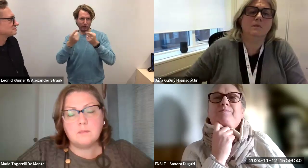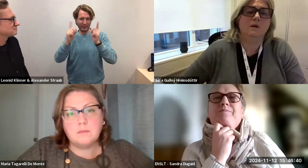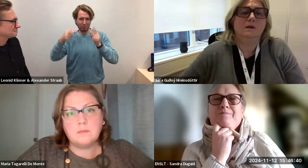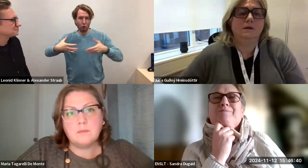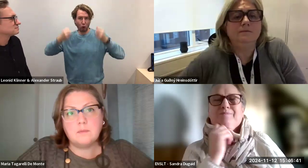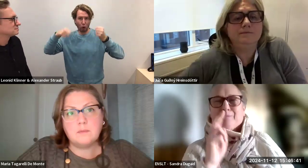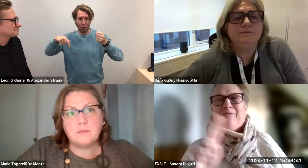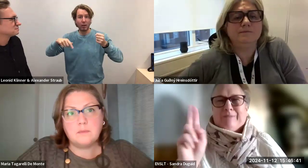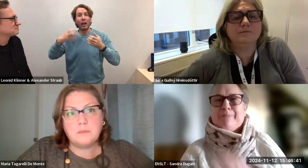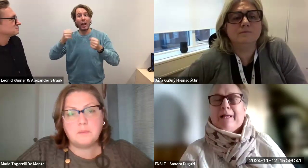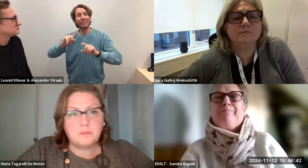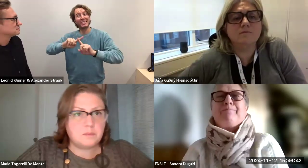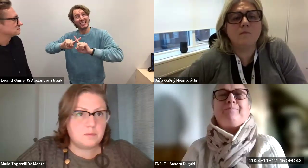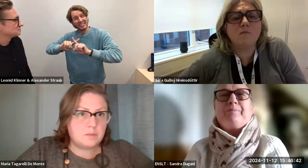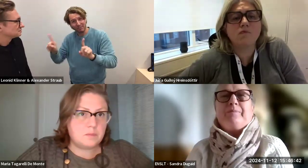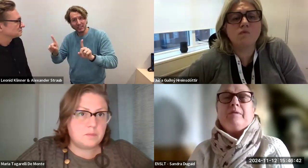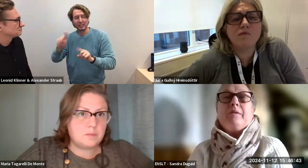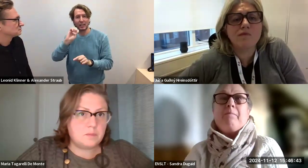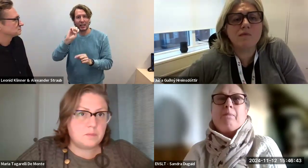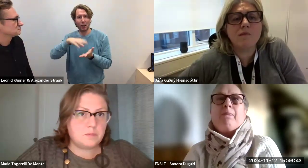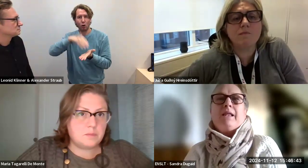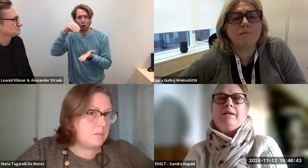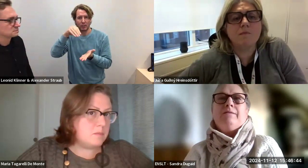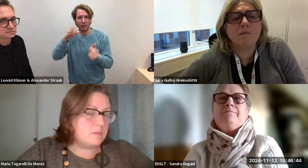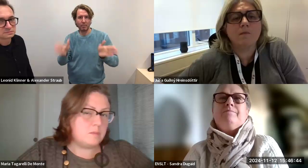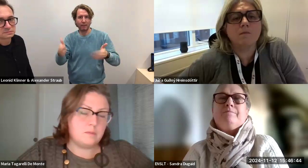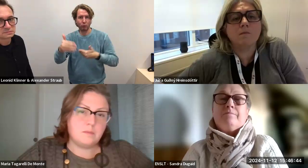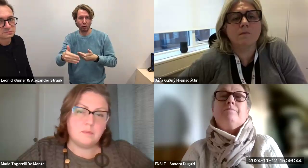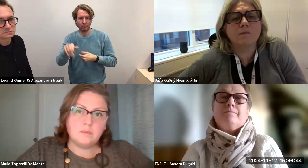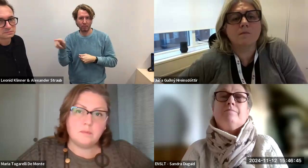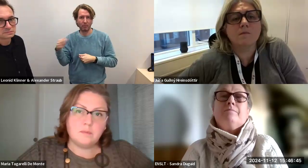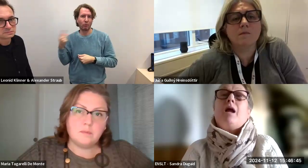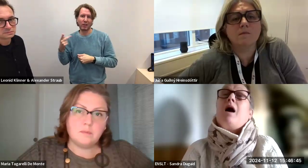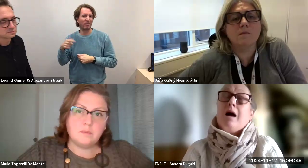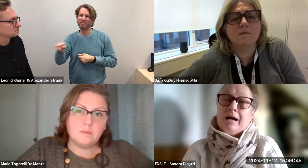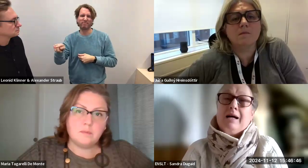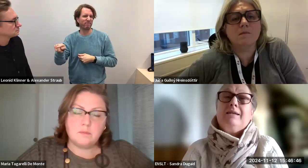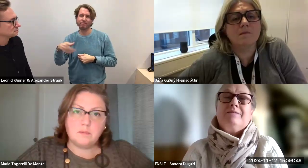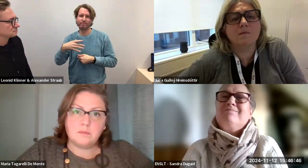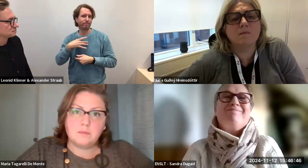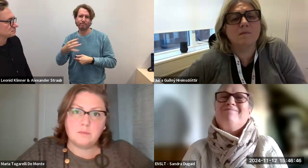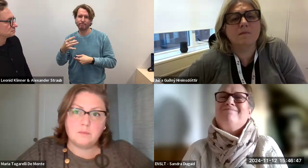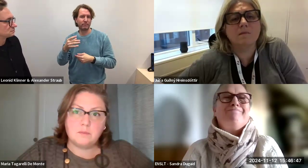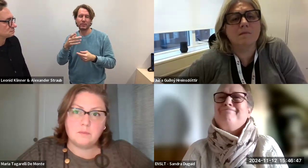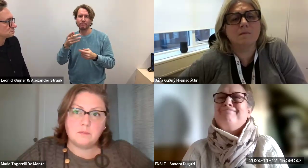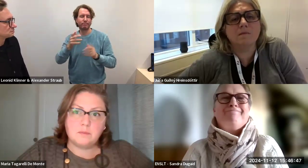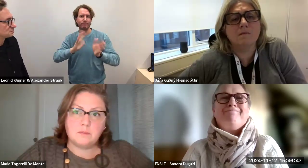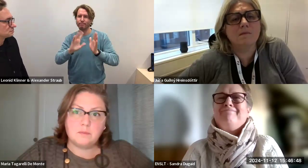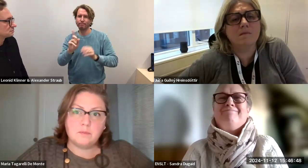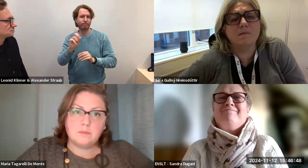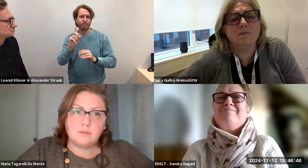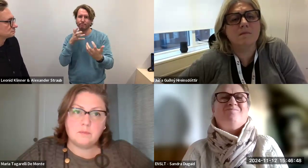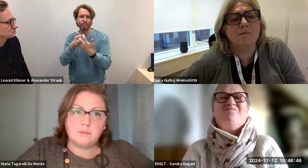So, for example, here at the University of Cologne, we do have a different e-learning platform